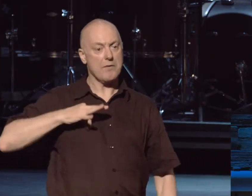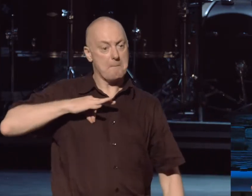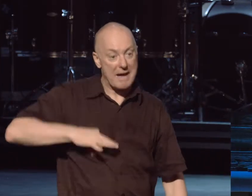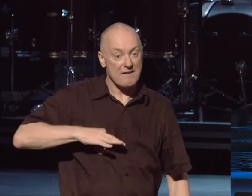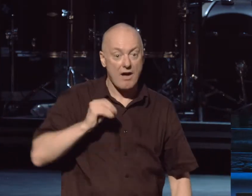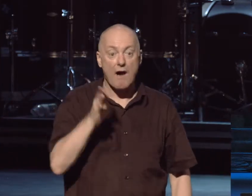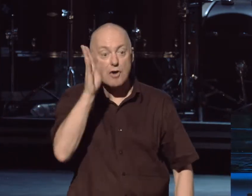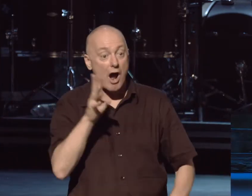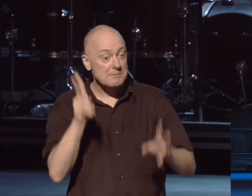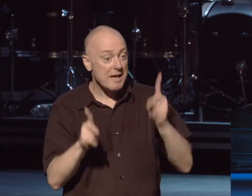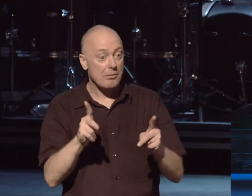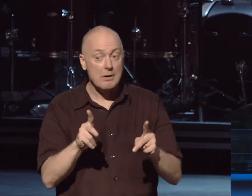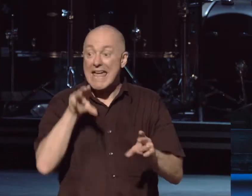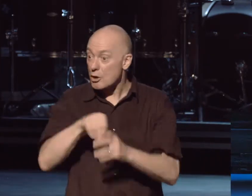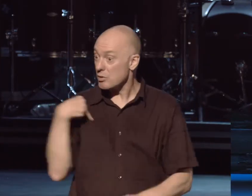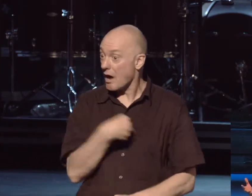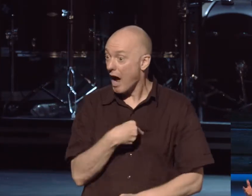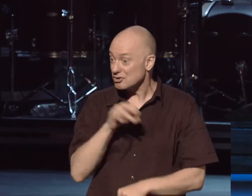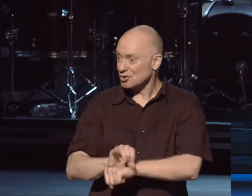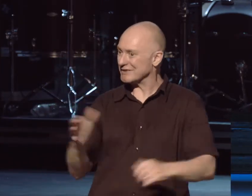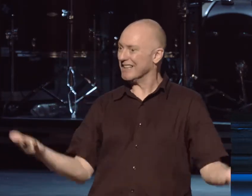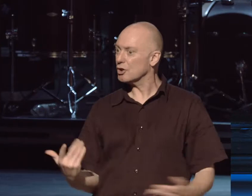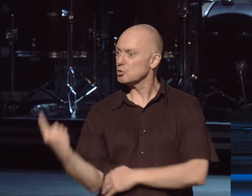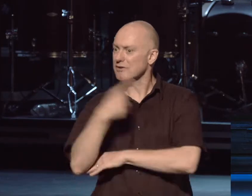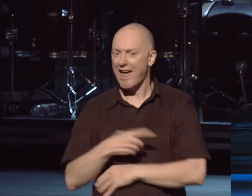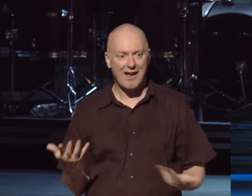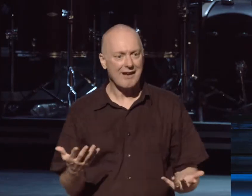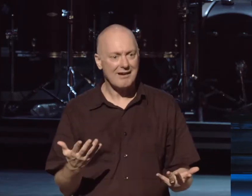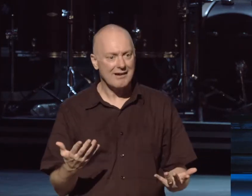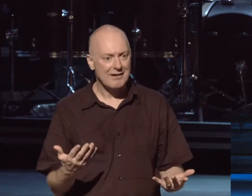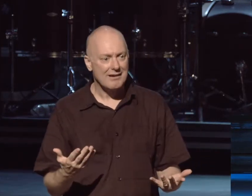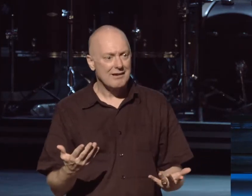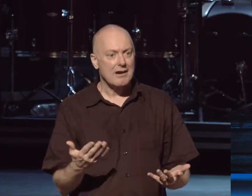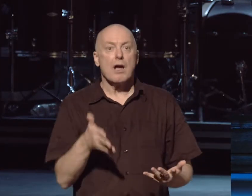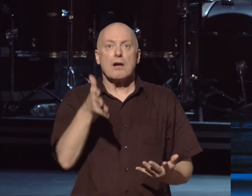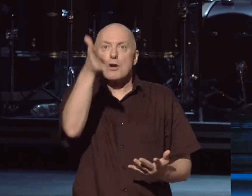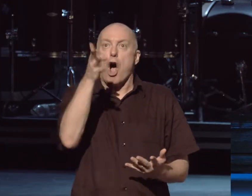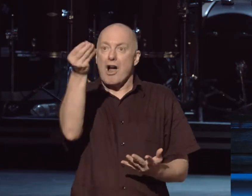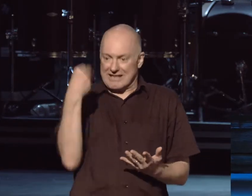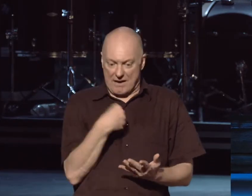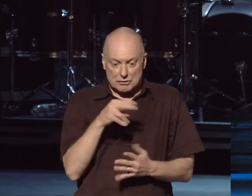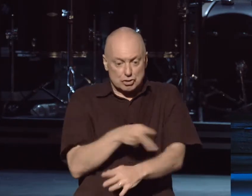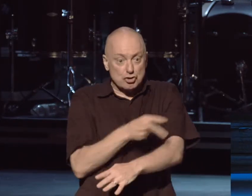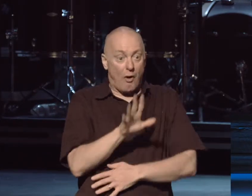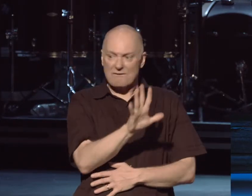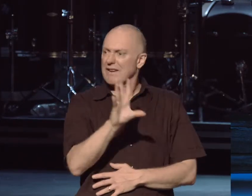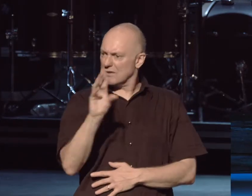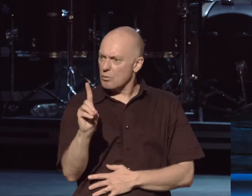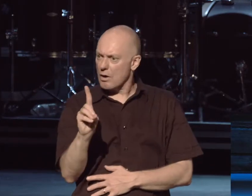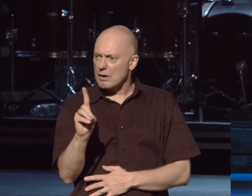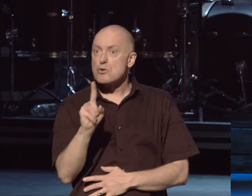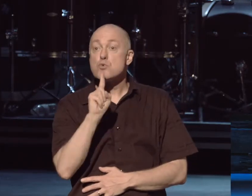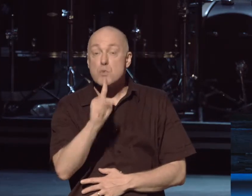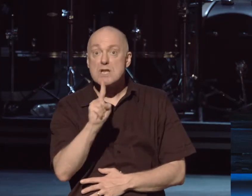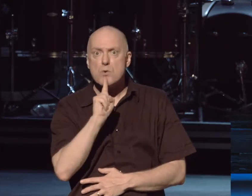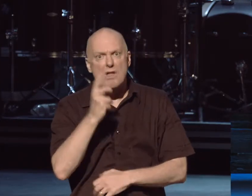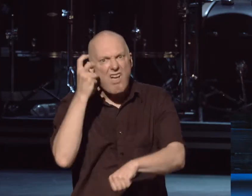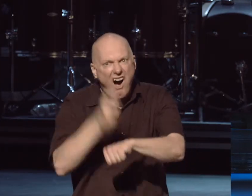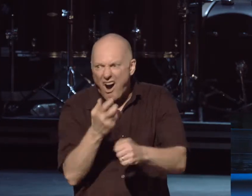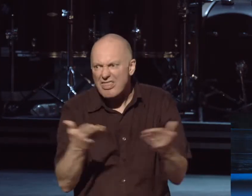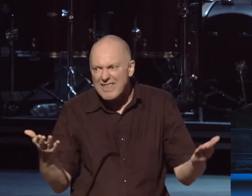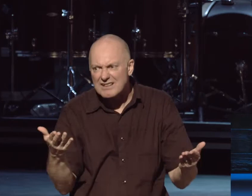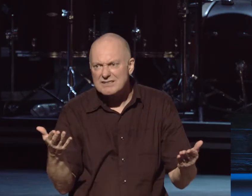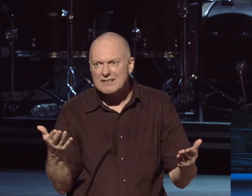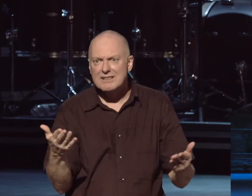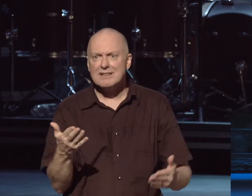for the benefit of God's people, including us, the church, today. This is here by God, the details again of some really, really